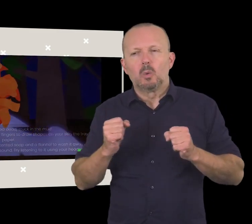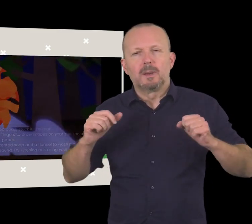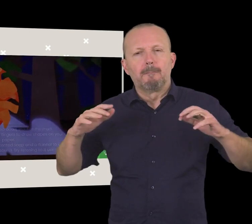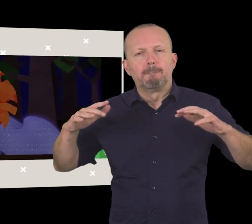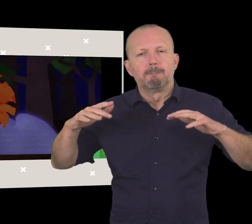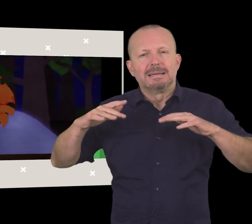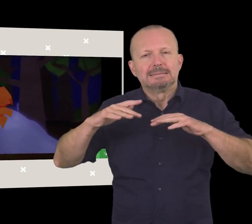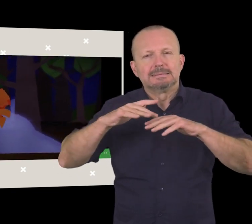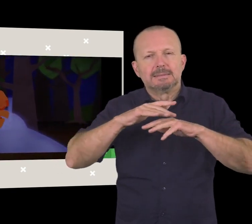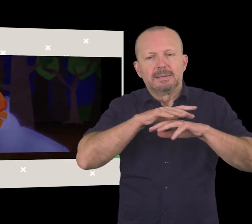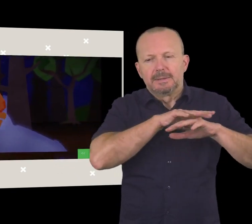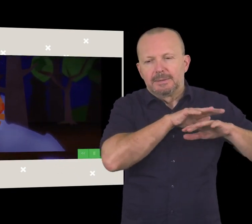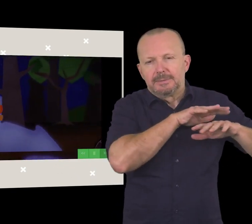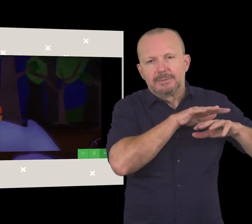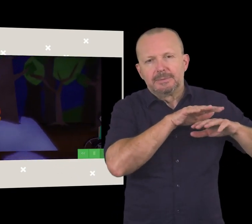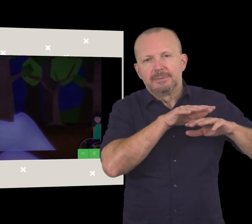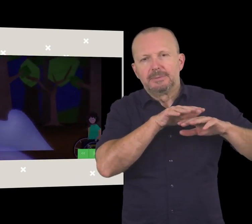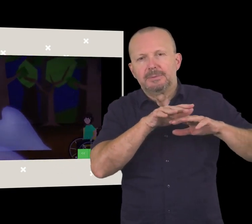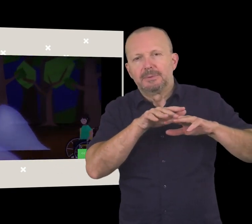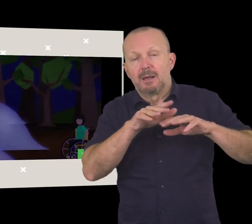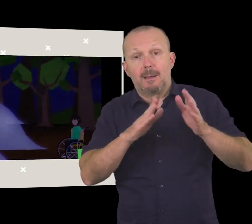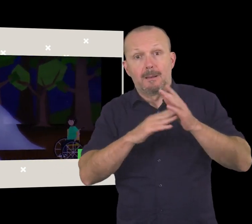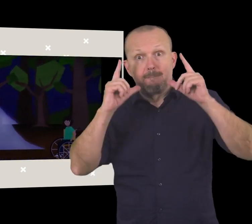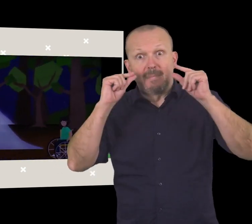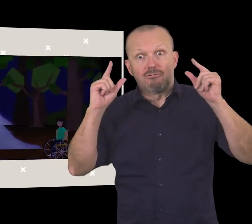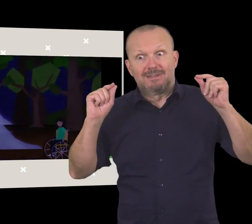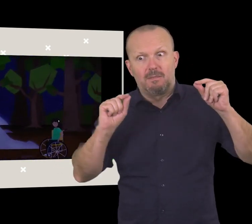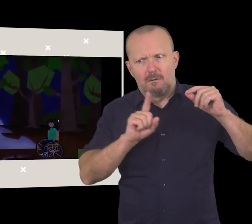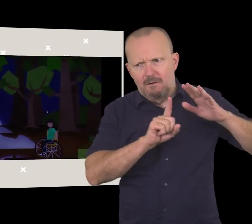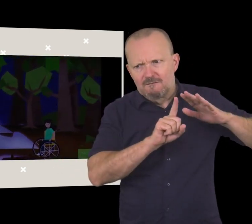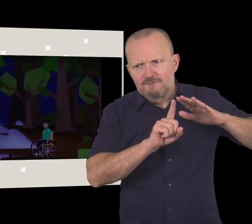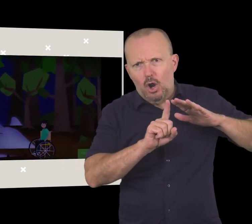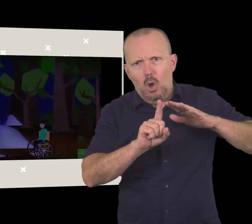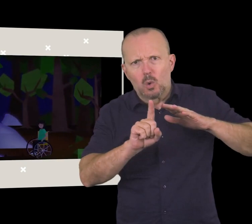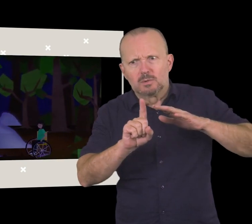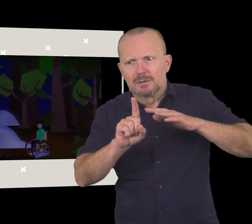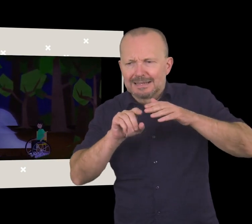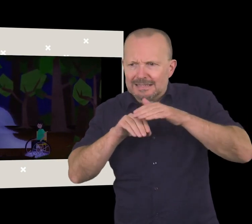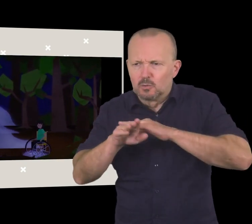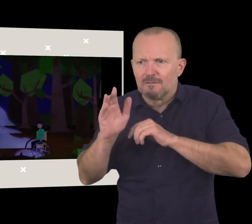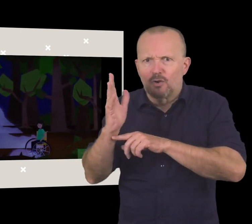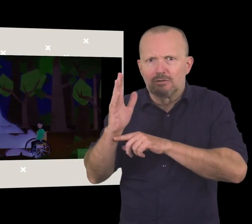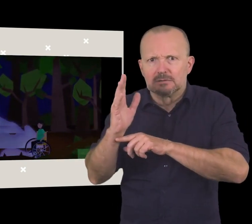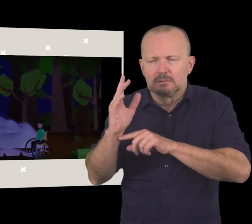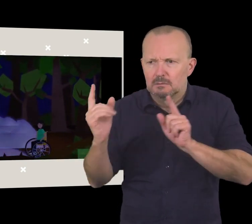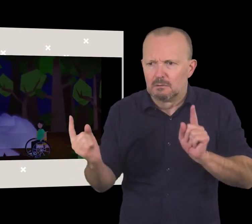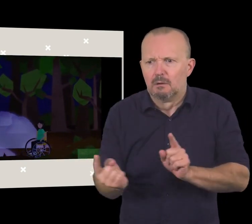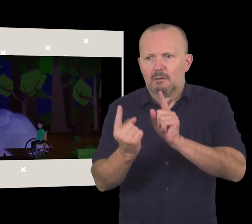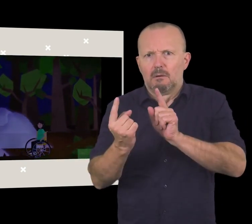Like a cold and heavy mist, Meredith followed Eleonora into the forest. They